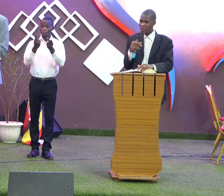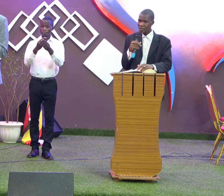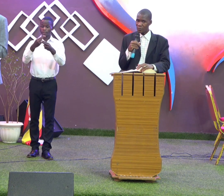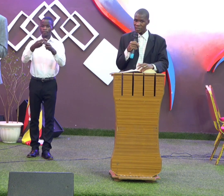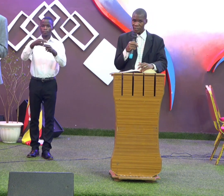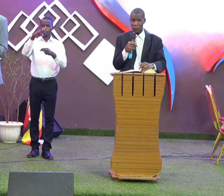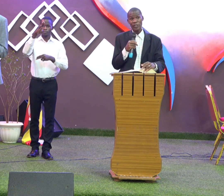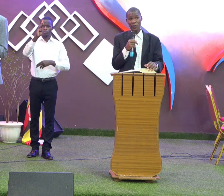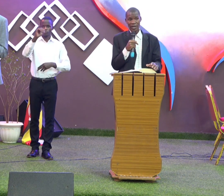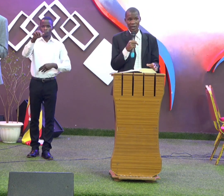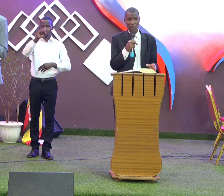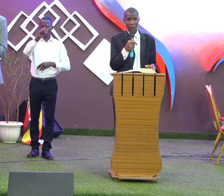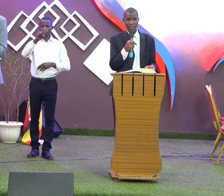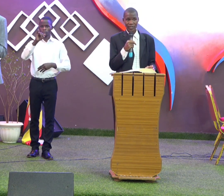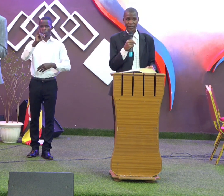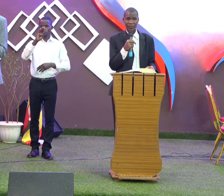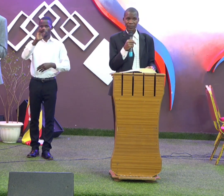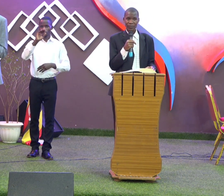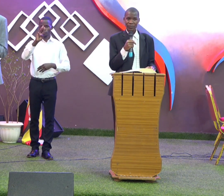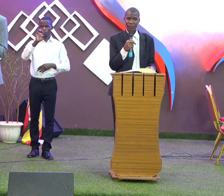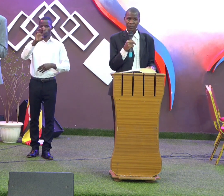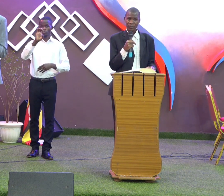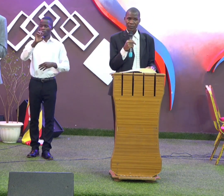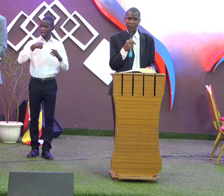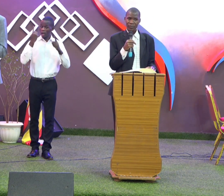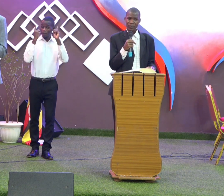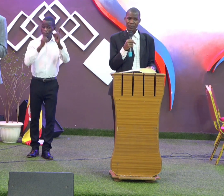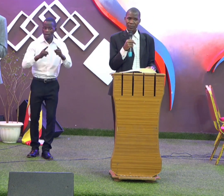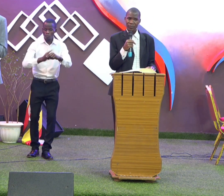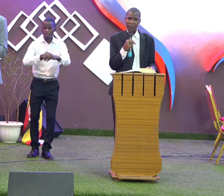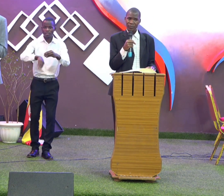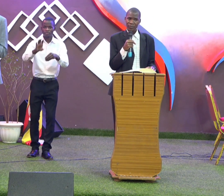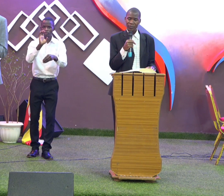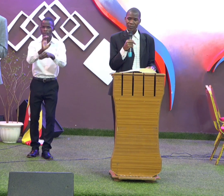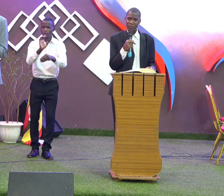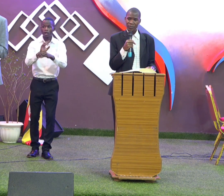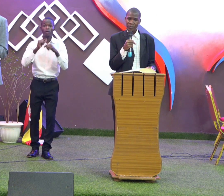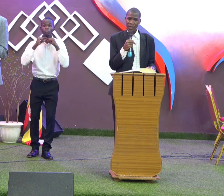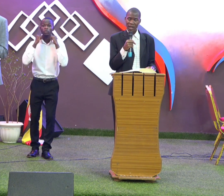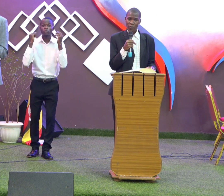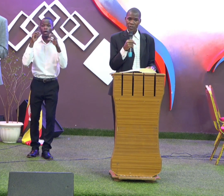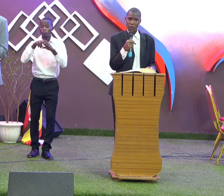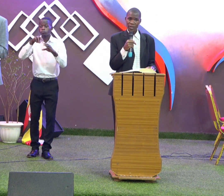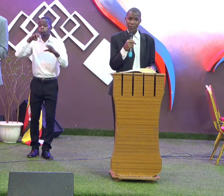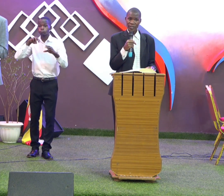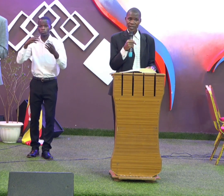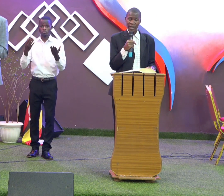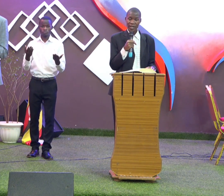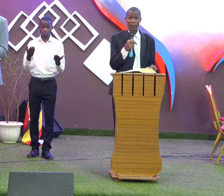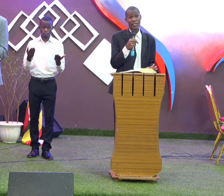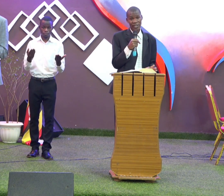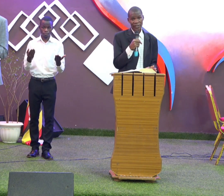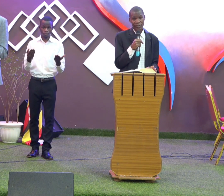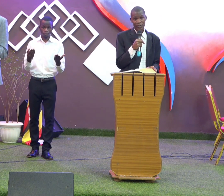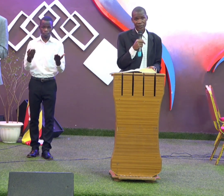buzibwera the place is buzibwera where agenda kutuka nge kanisa omusumba ya jivamu. I reached when the pastor